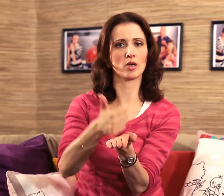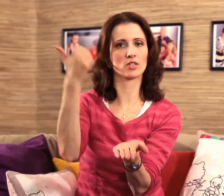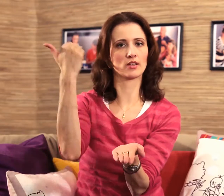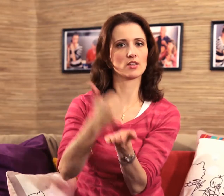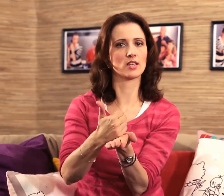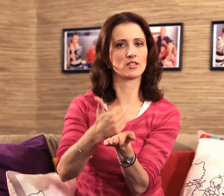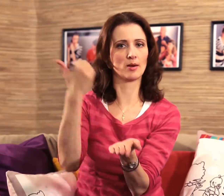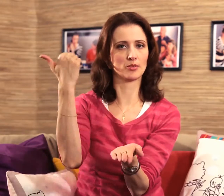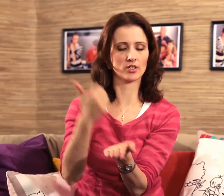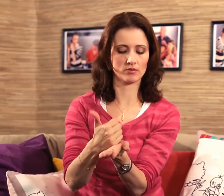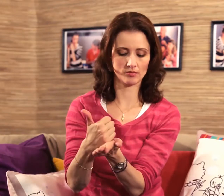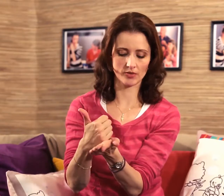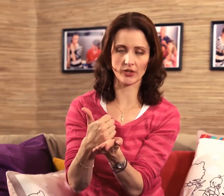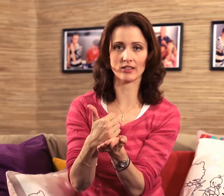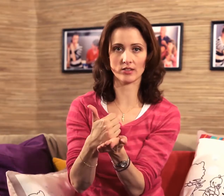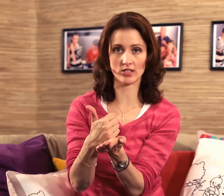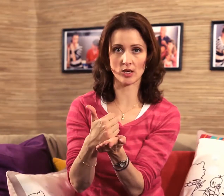becomes like this. They tap their hand. That's help.